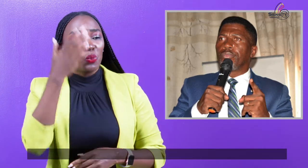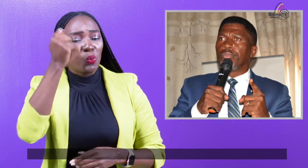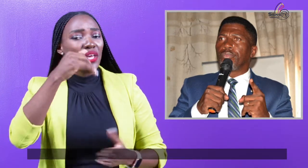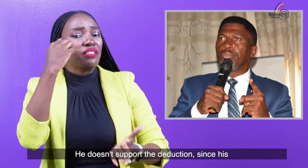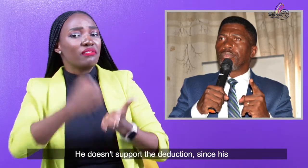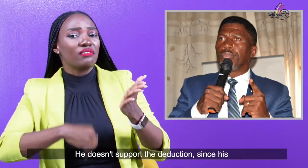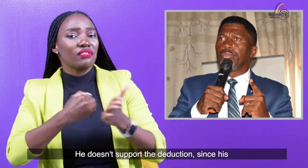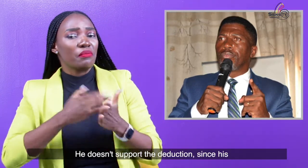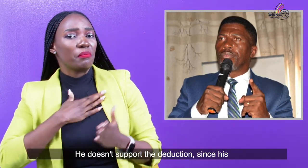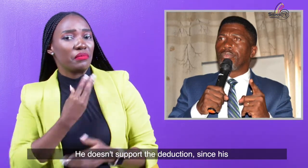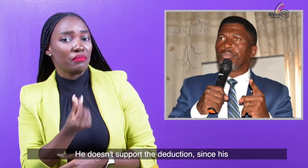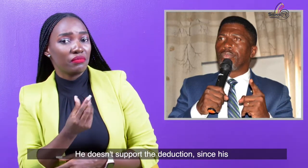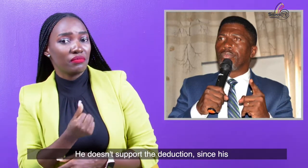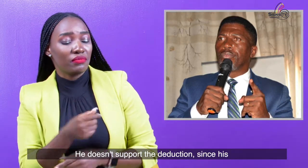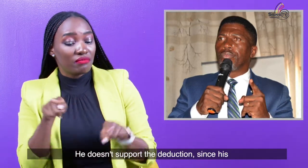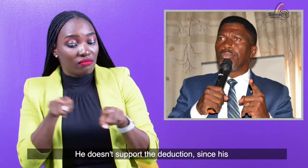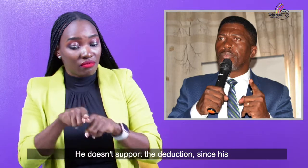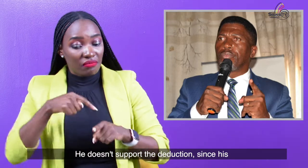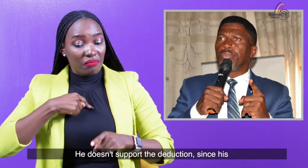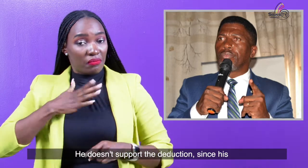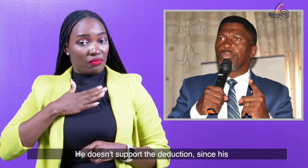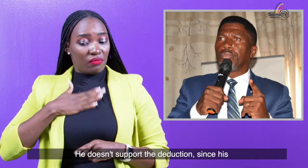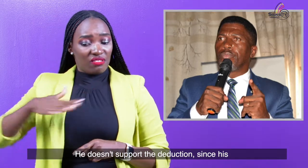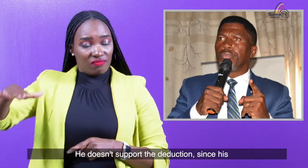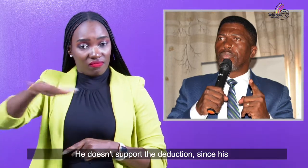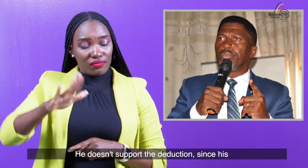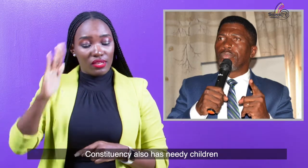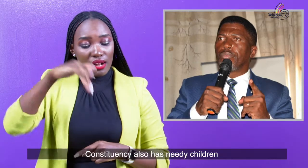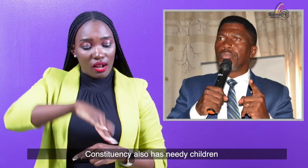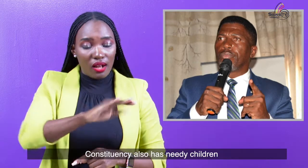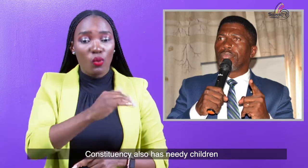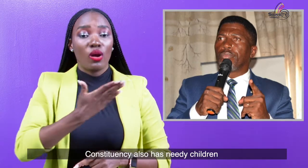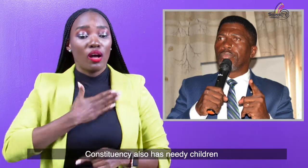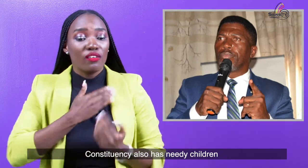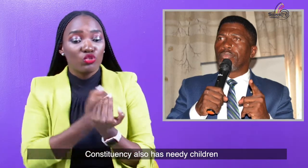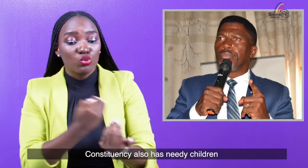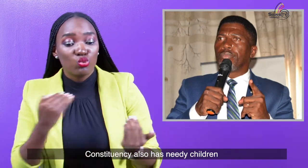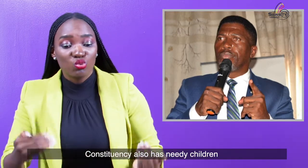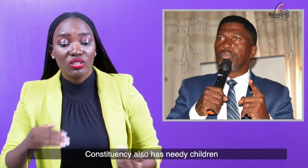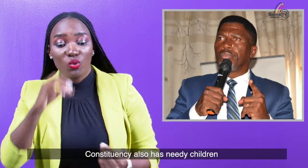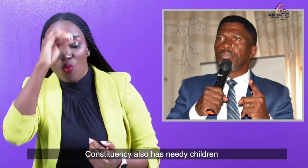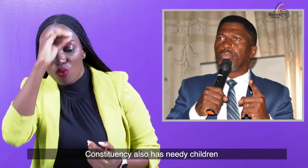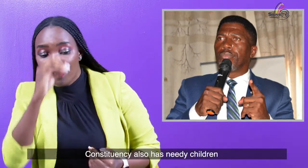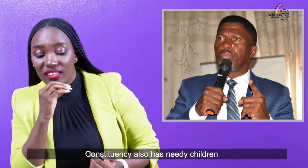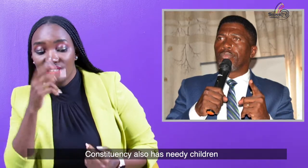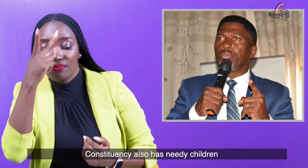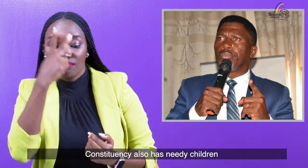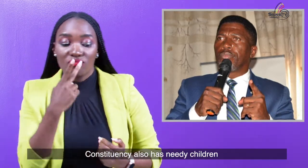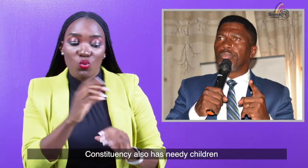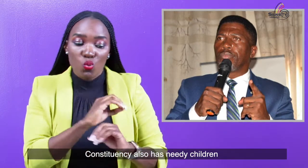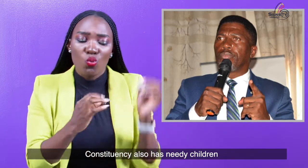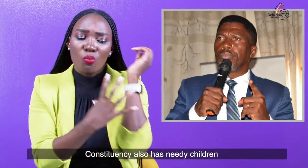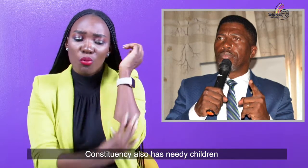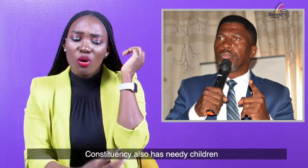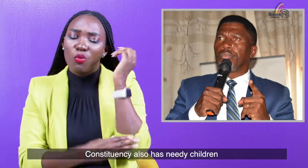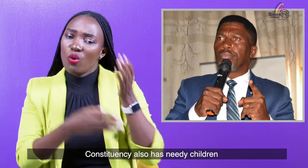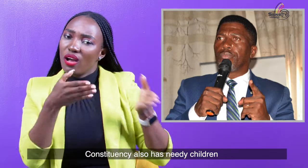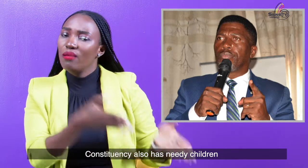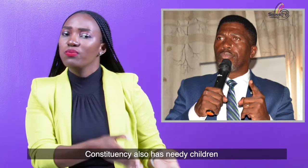he doesn't support the deduction since his constituency also has needy children.